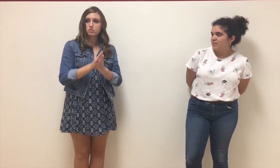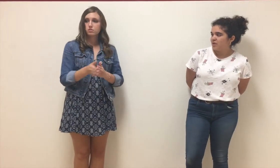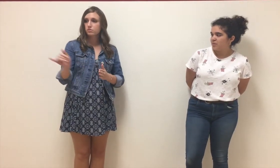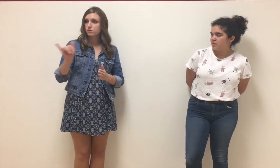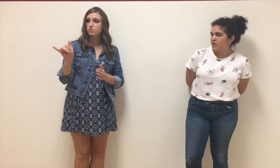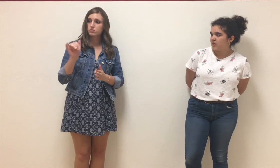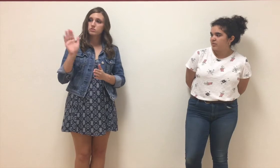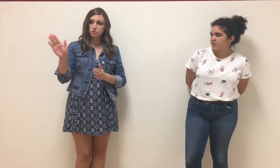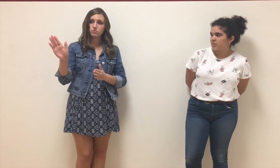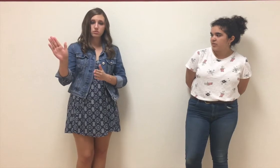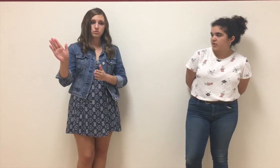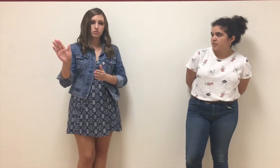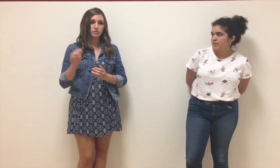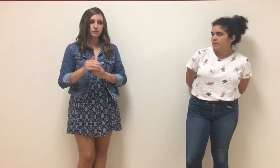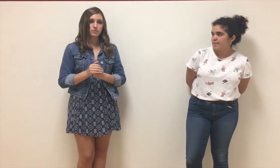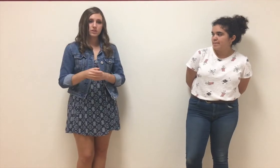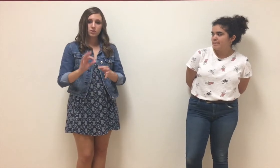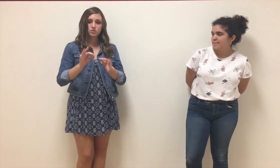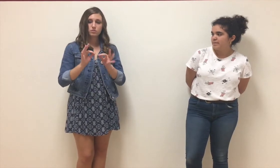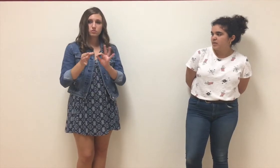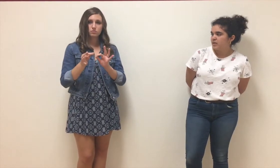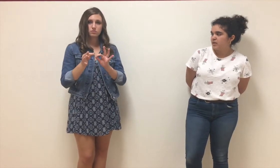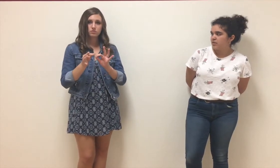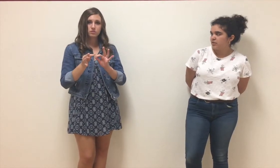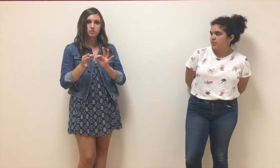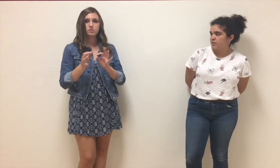maybe become the same as her, an interpreter.